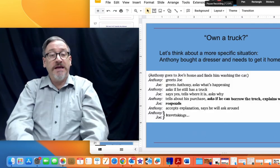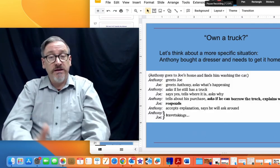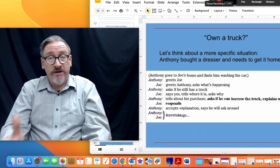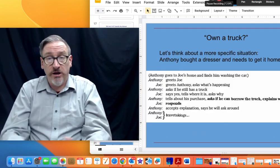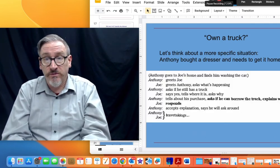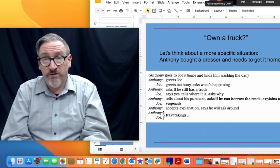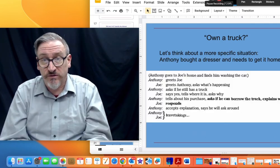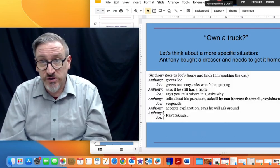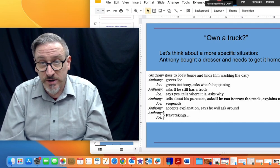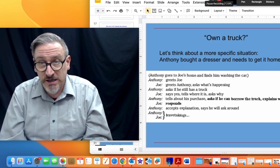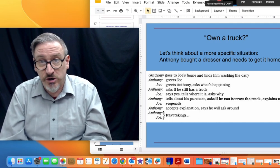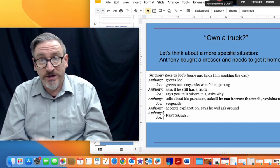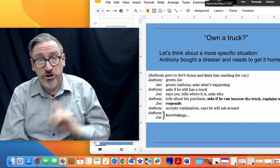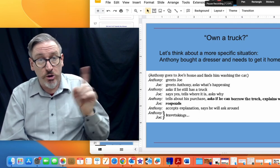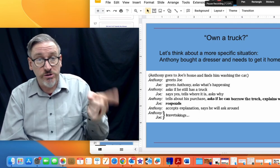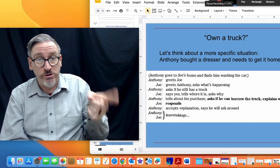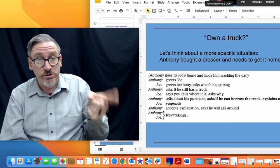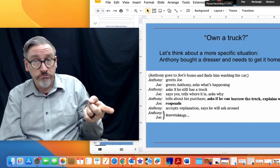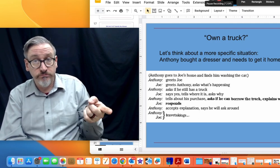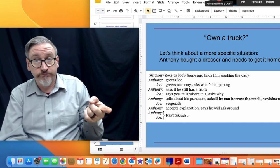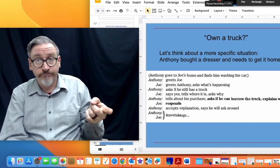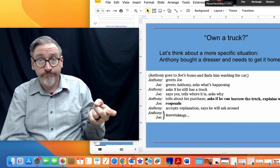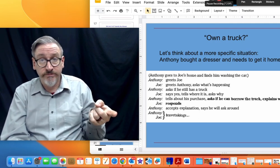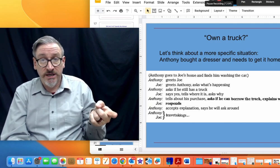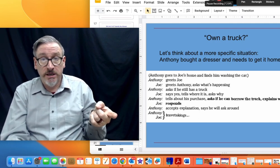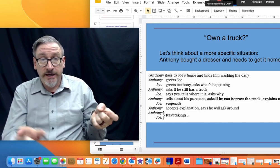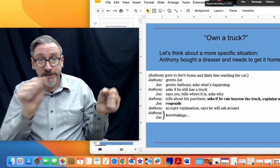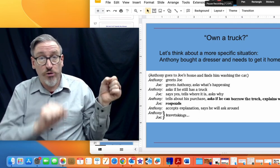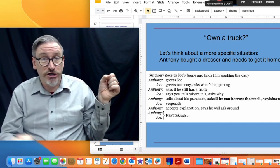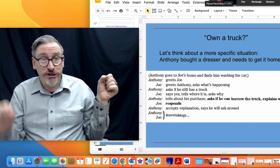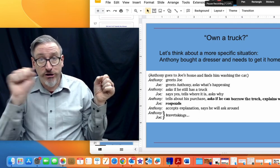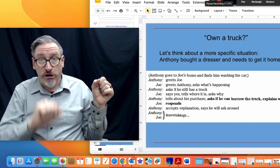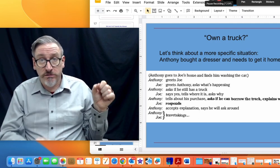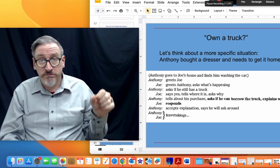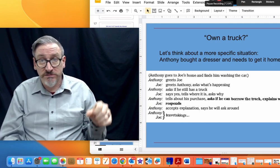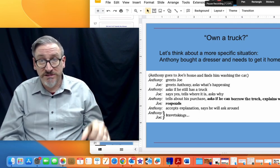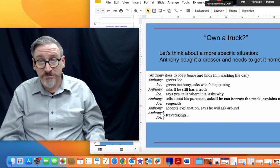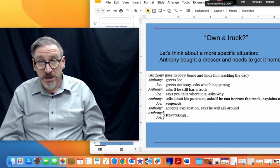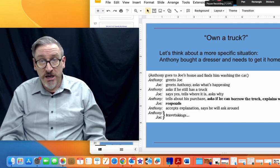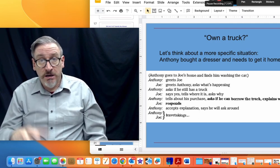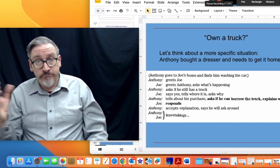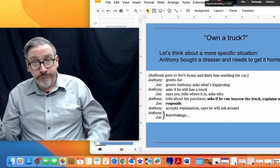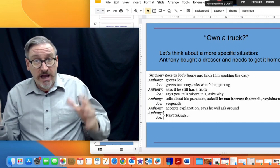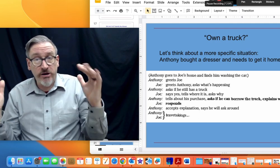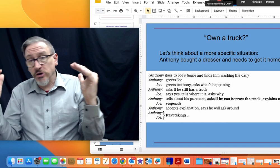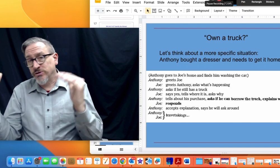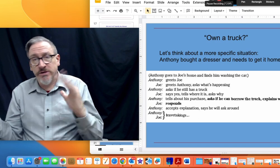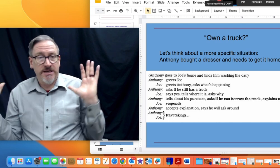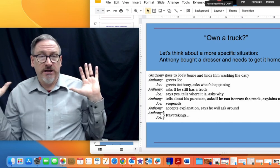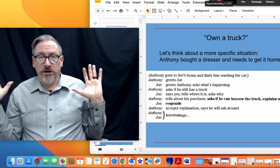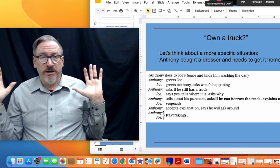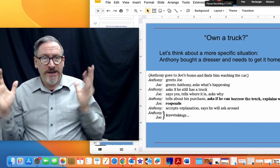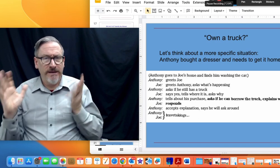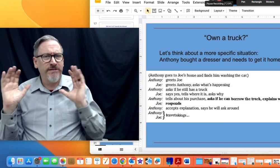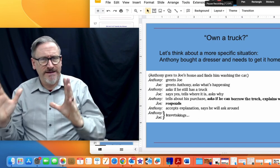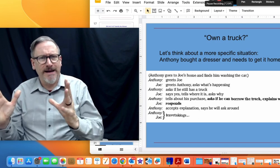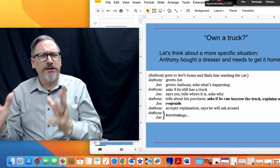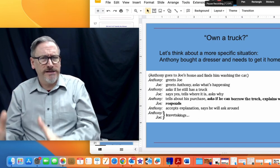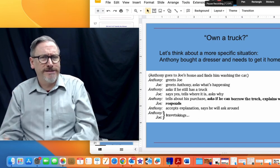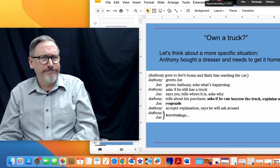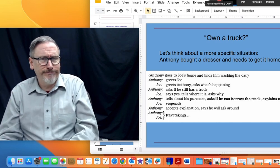So in the video, the first one is going to Joe's home. He's washing his car and goes through the dialogue. I mean,